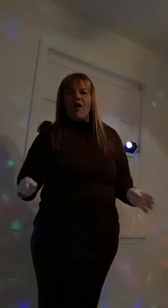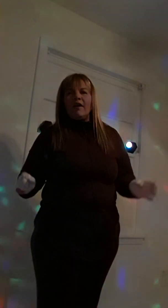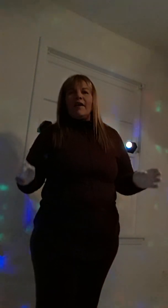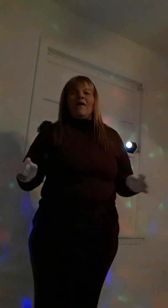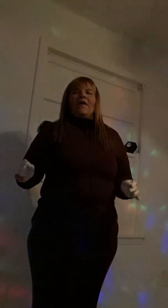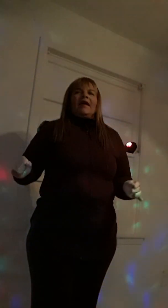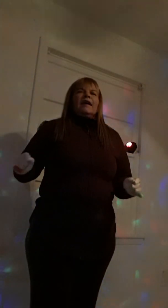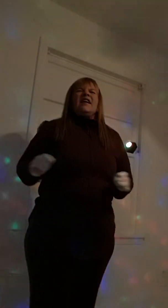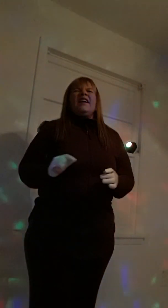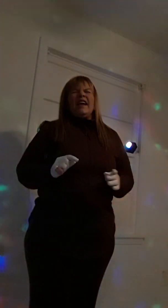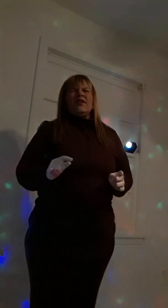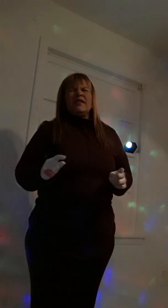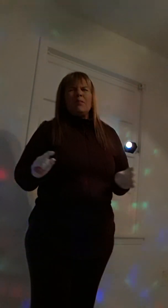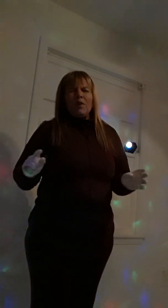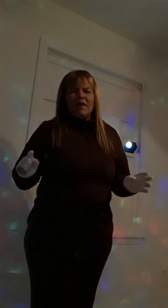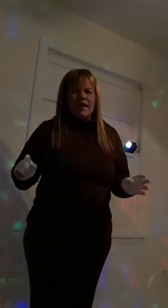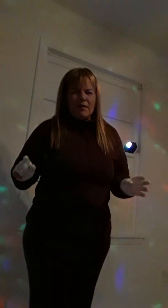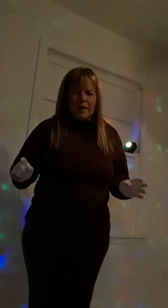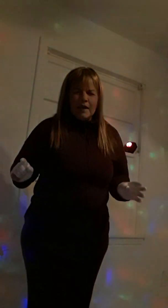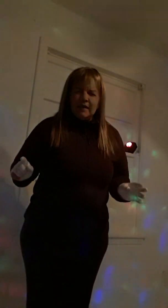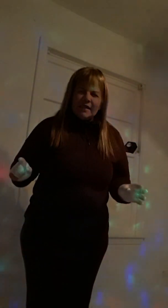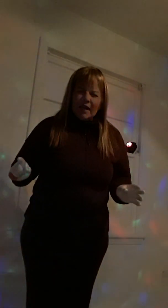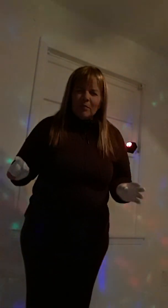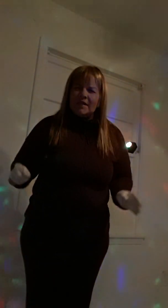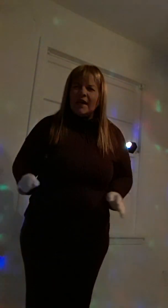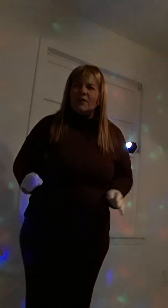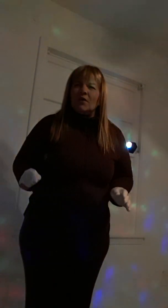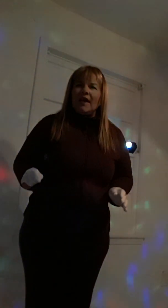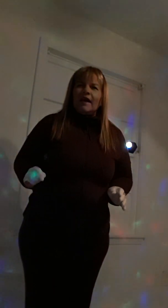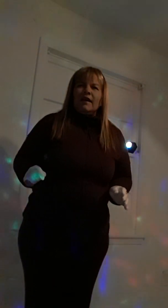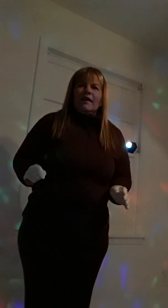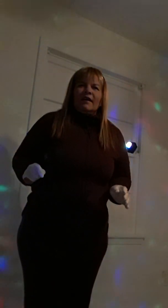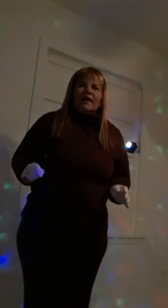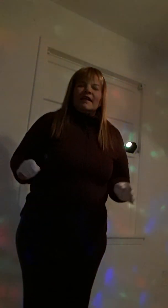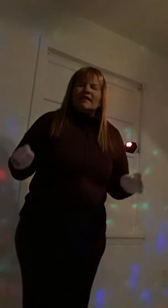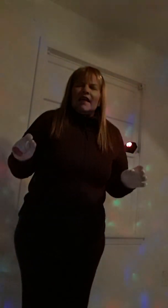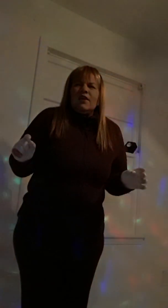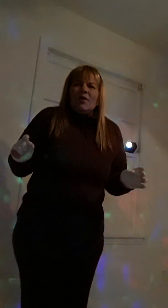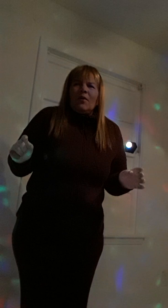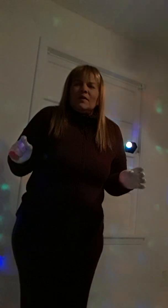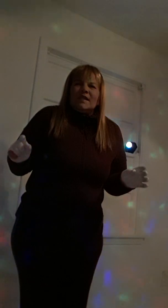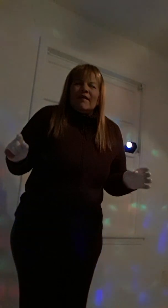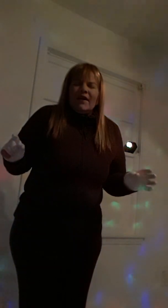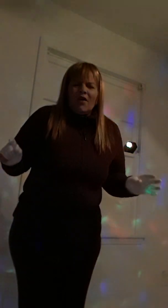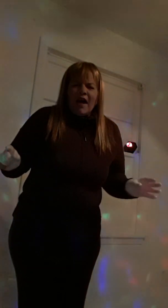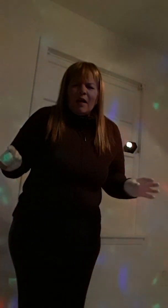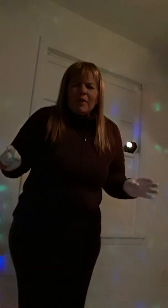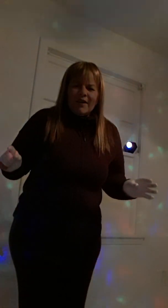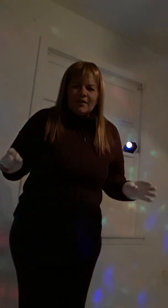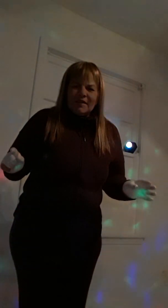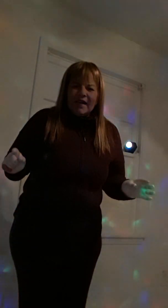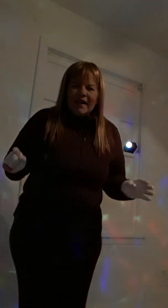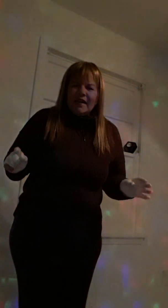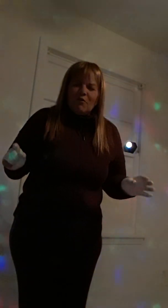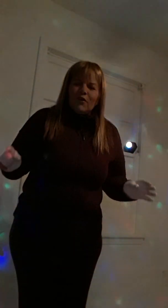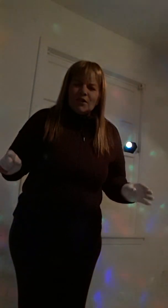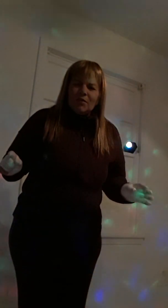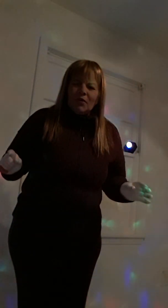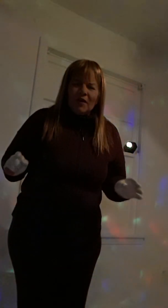heart. Que no se puede, ¿verdad? Estar pensando que en serio se va a enojar because it, first of all, it's